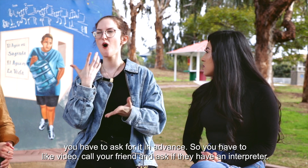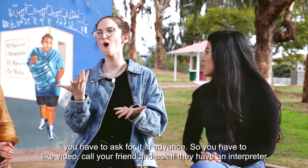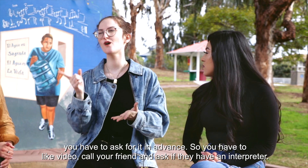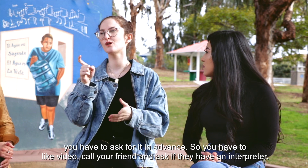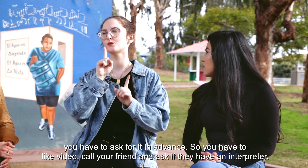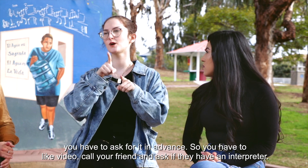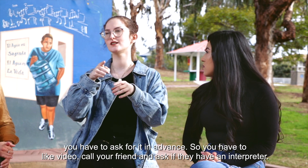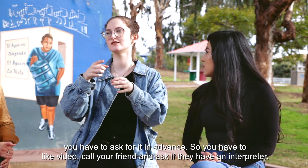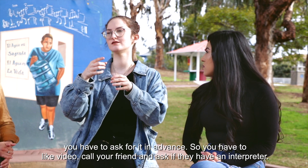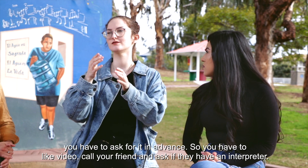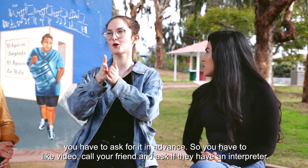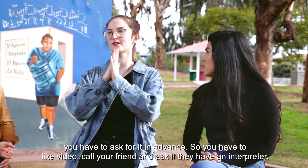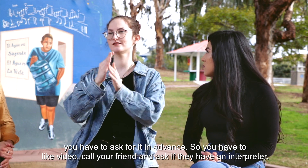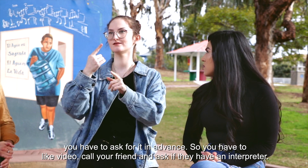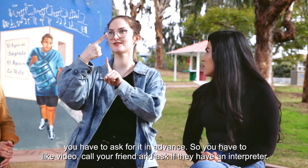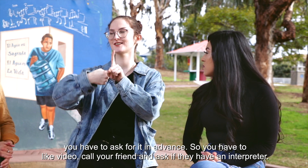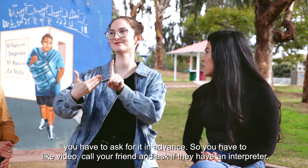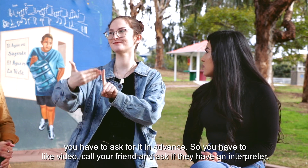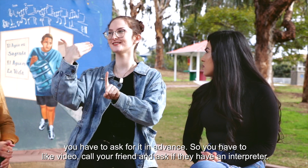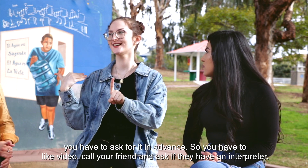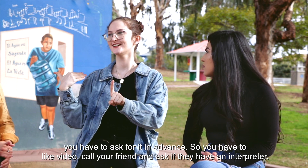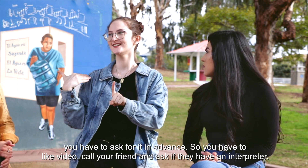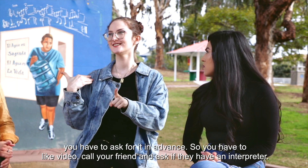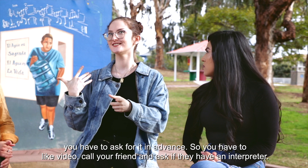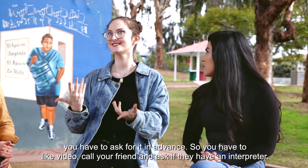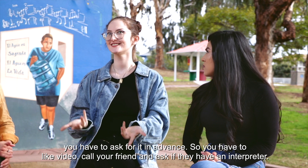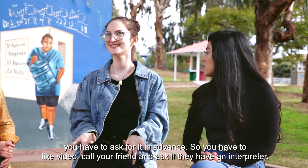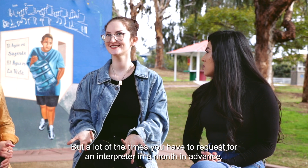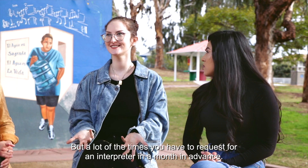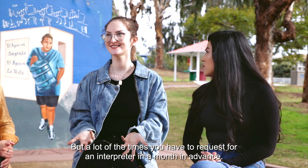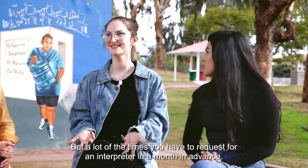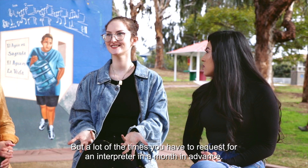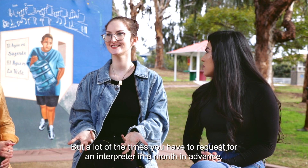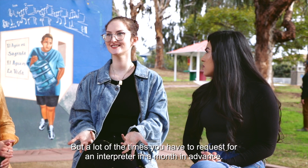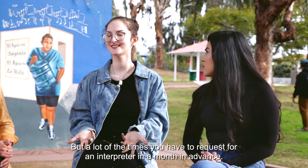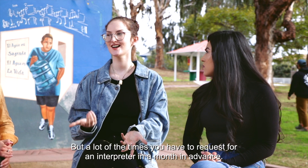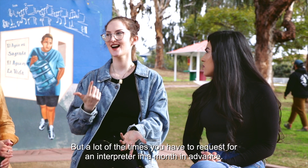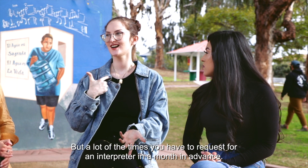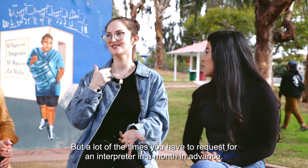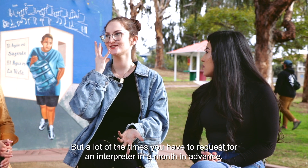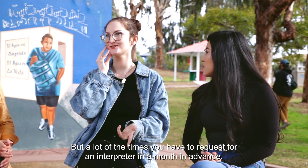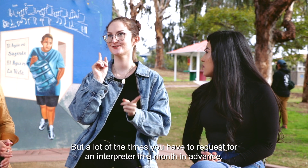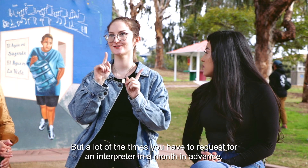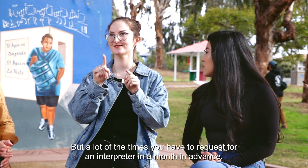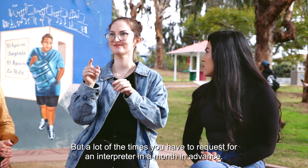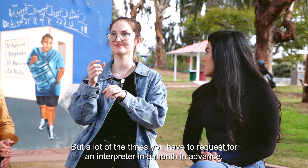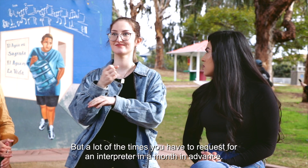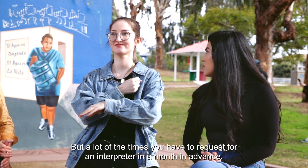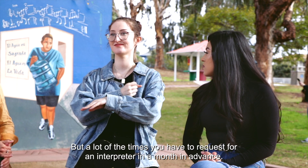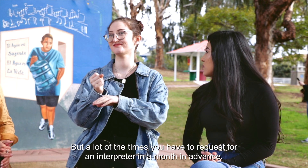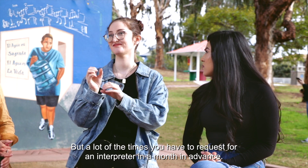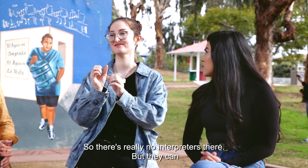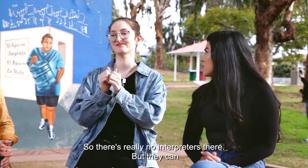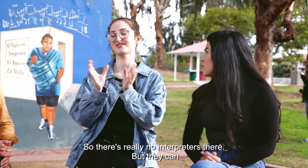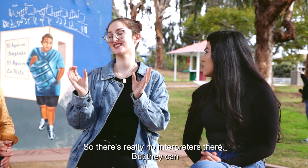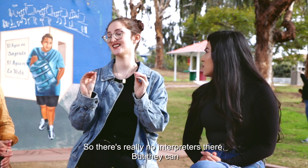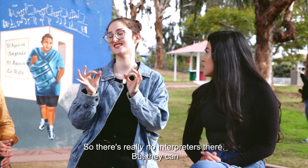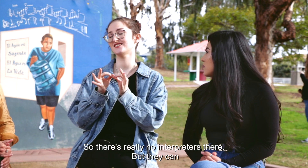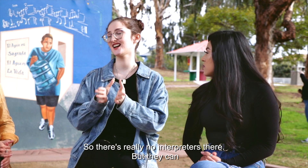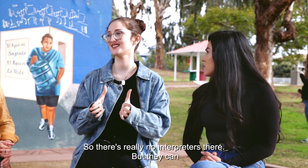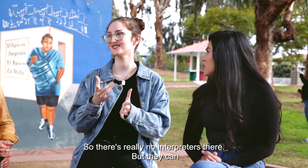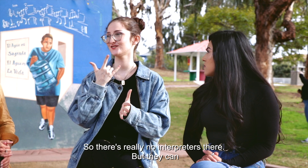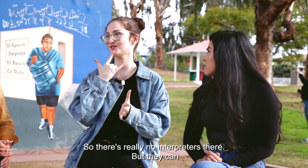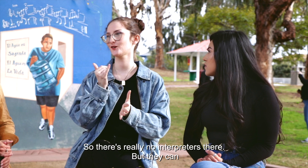have to video call your friend and ask if they have an interpreter, but a lot of the times you have to request for an interpreter a month in advance.